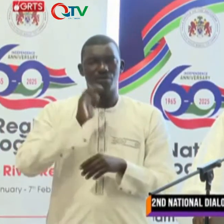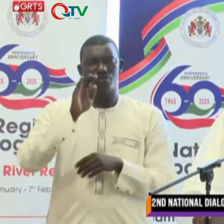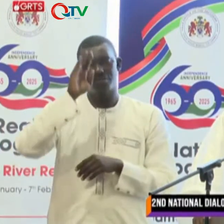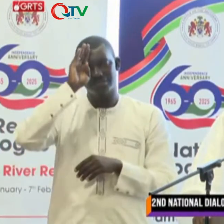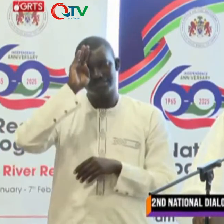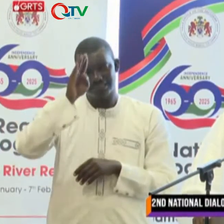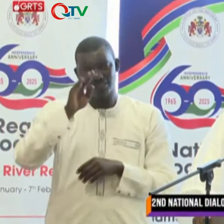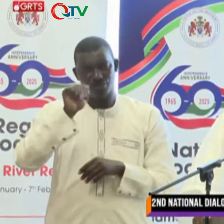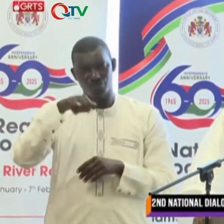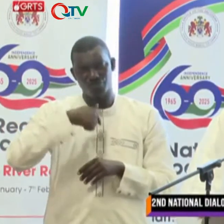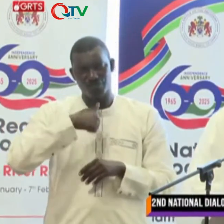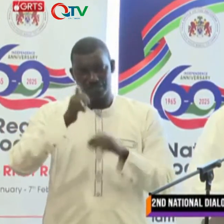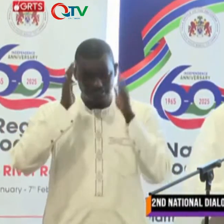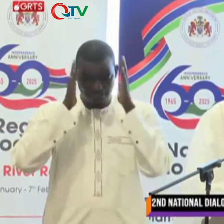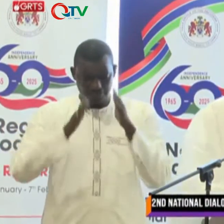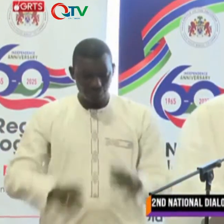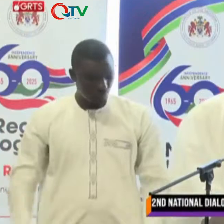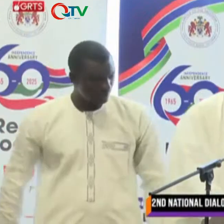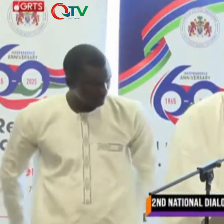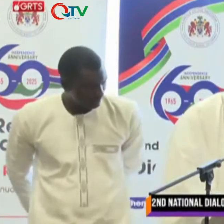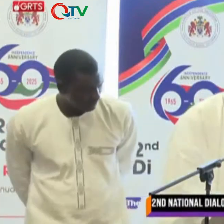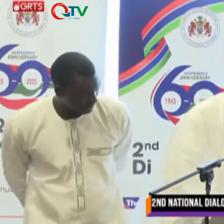you very much for your attention.